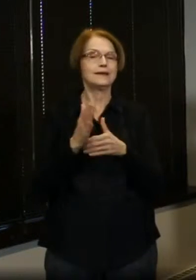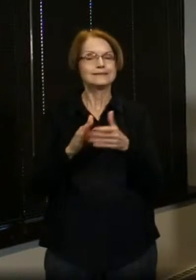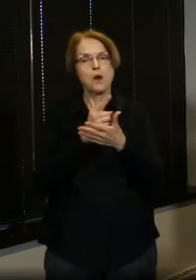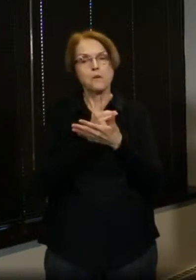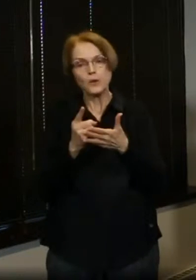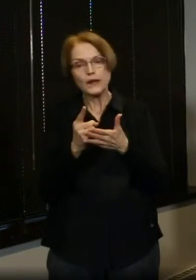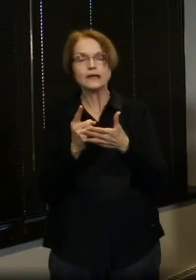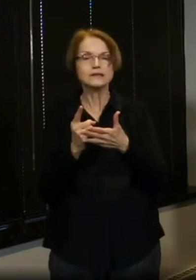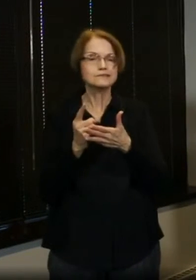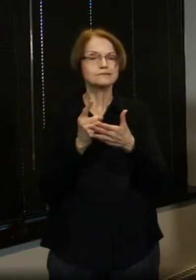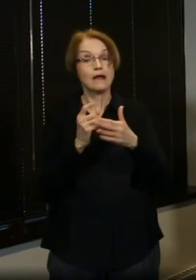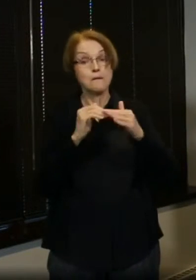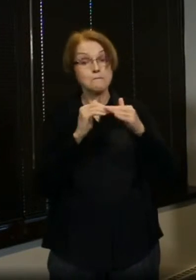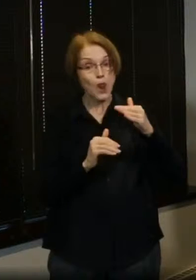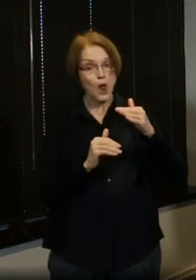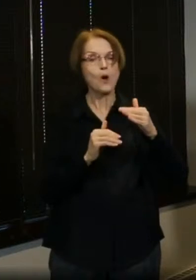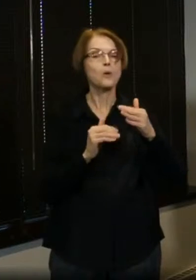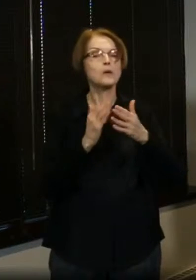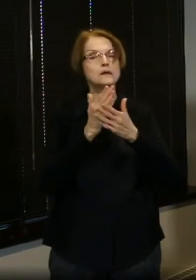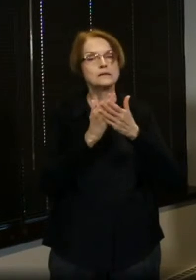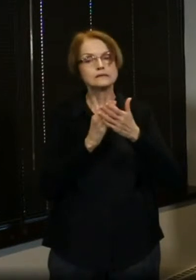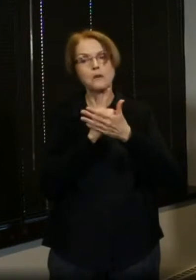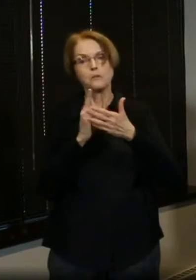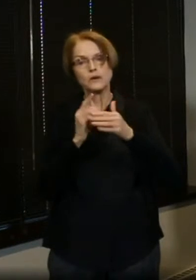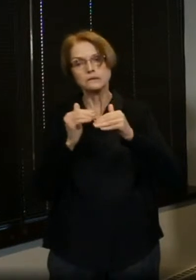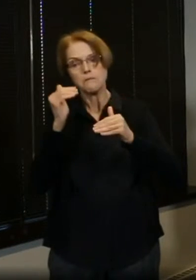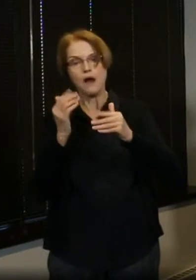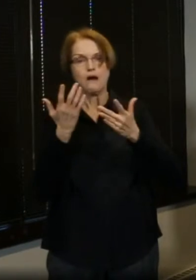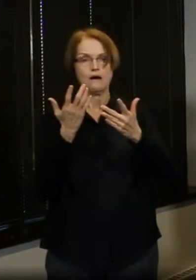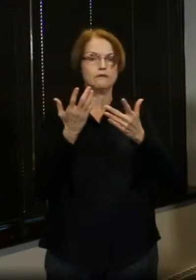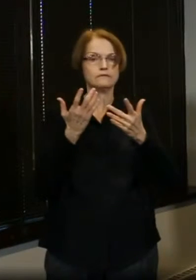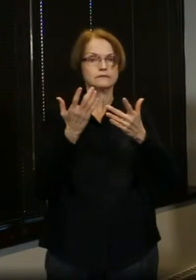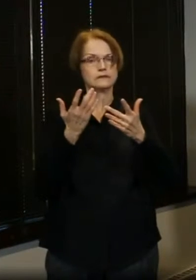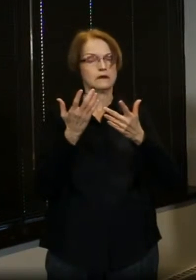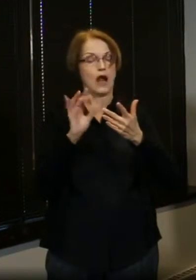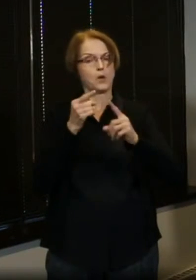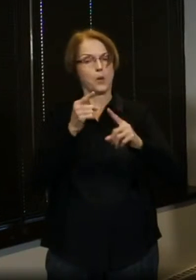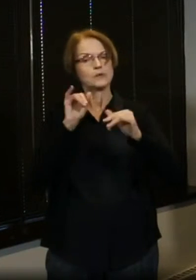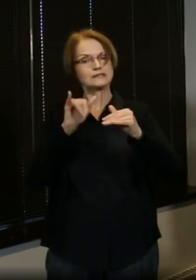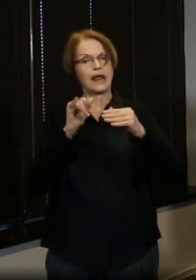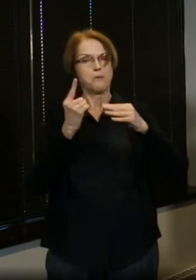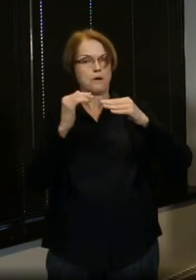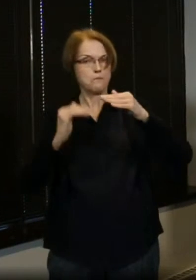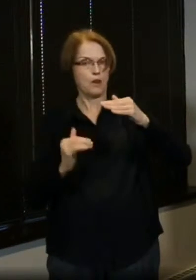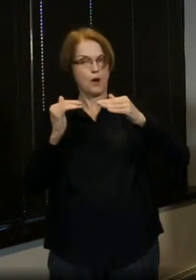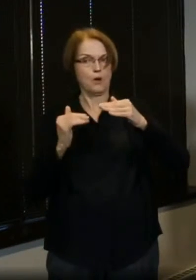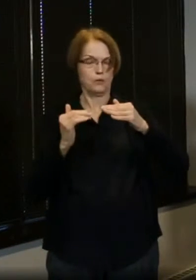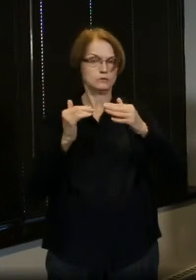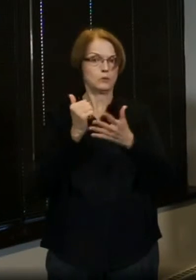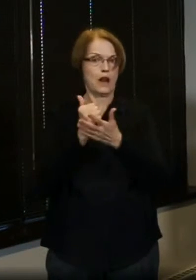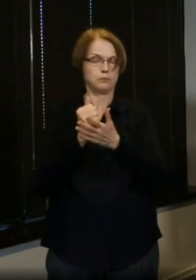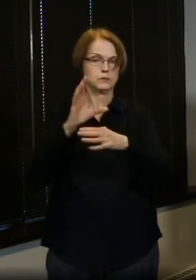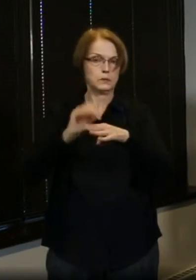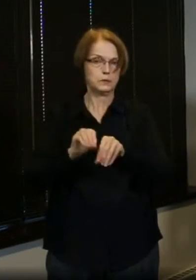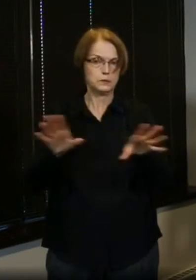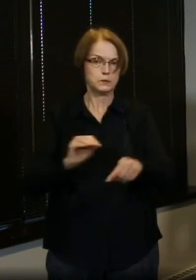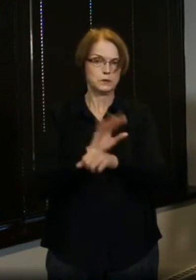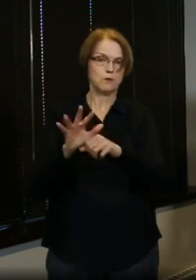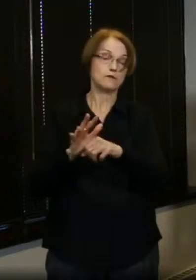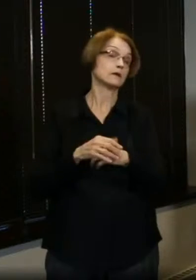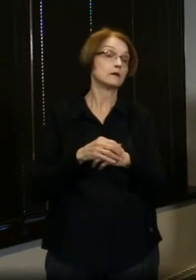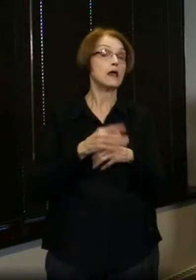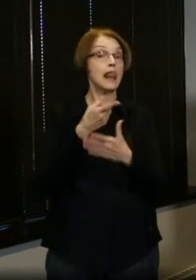that we can do to suppress it even more is the right thing to do. If you remember last week, this map was mostly